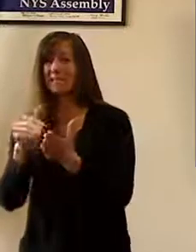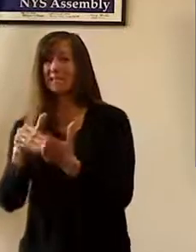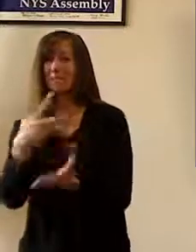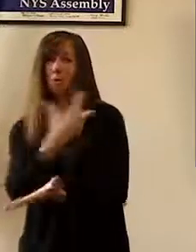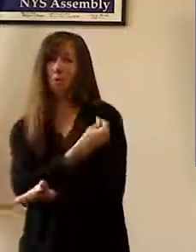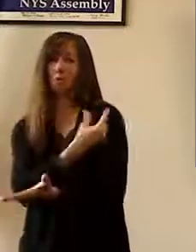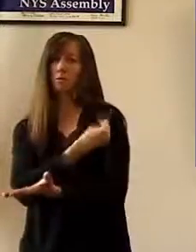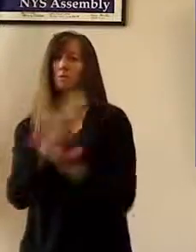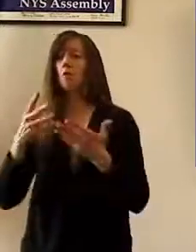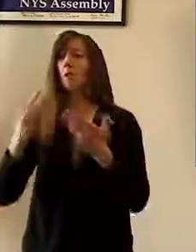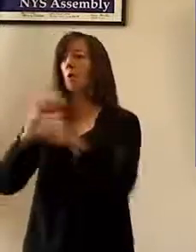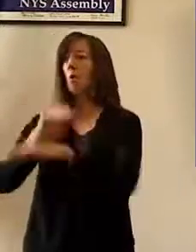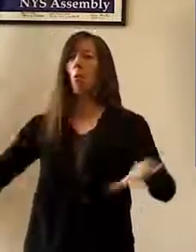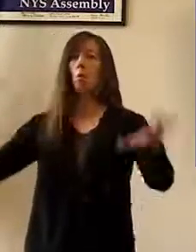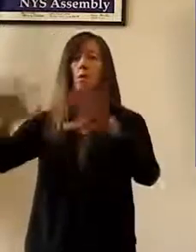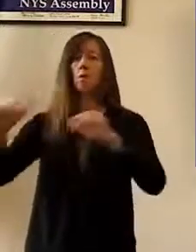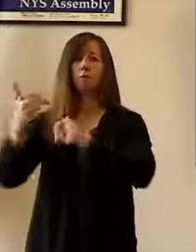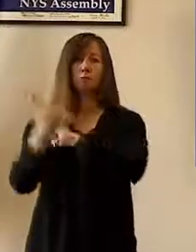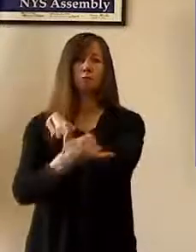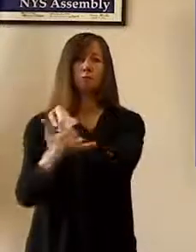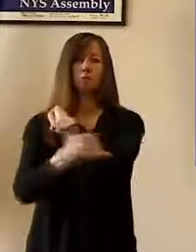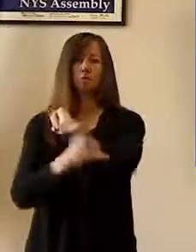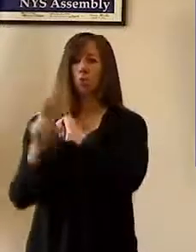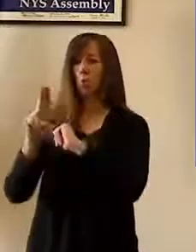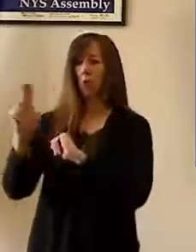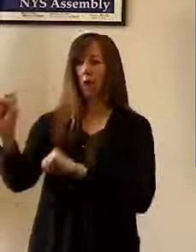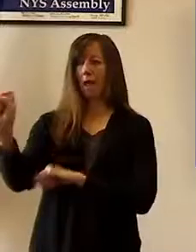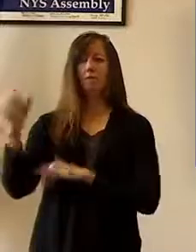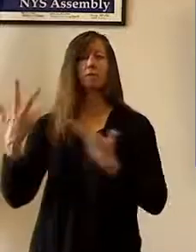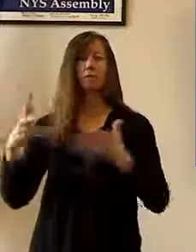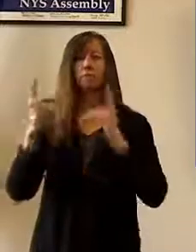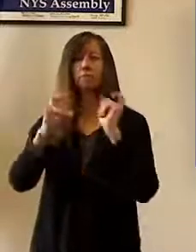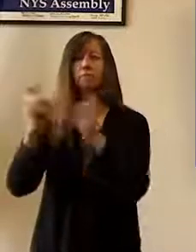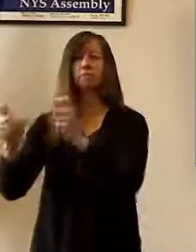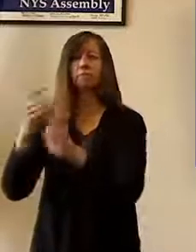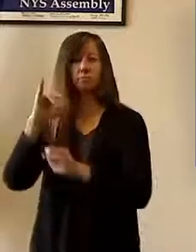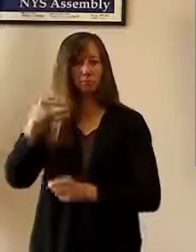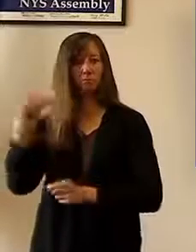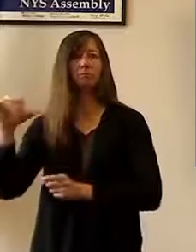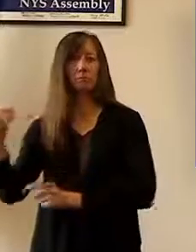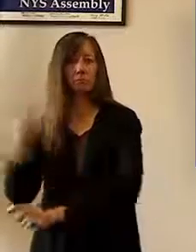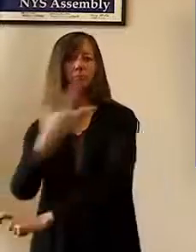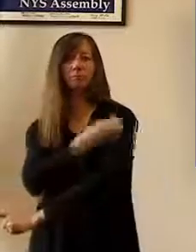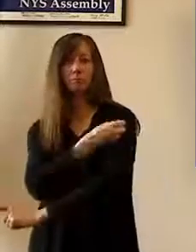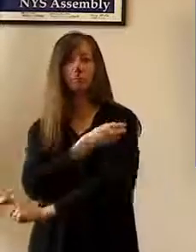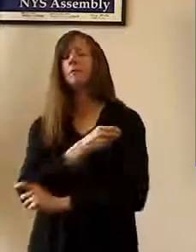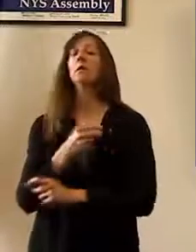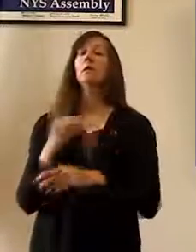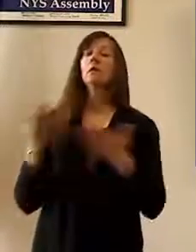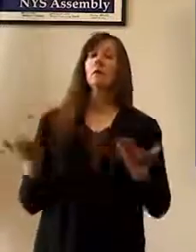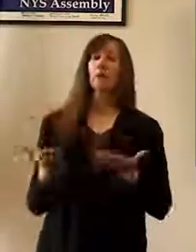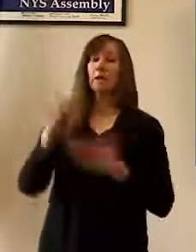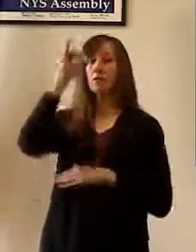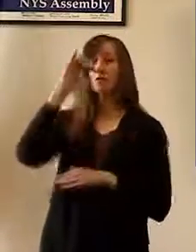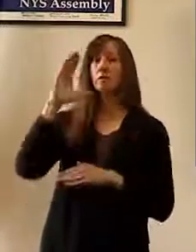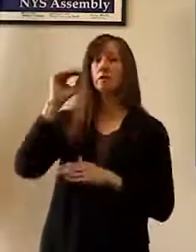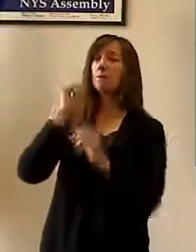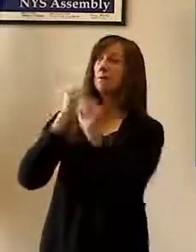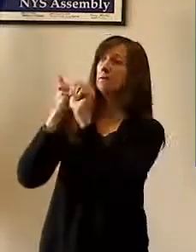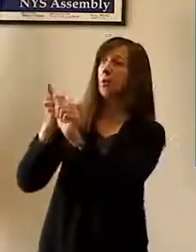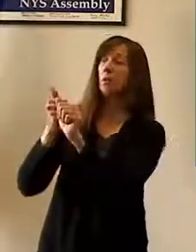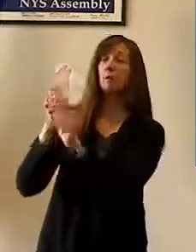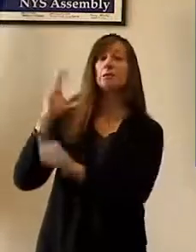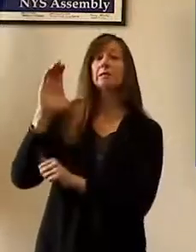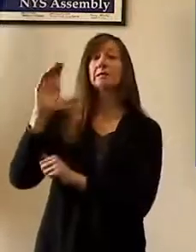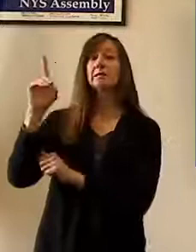and Dutchess County is following the same guidance that was issued by the CDC, FDA, and New York State Department of